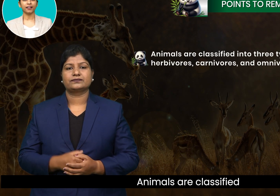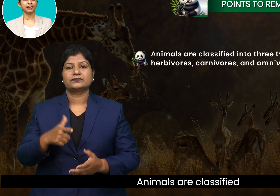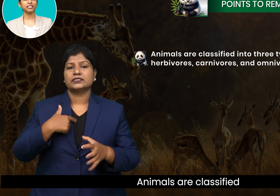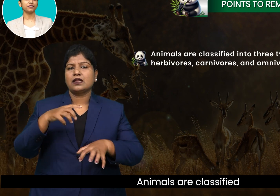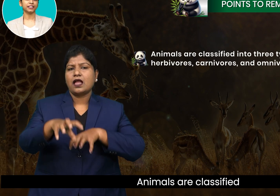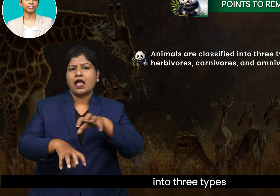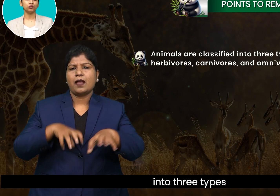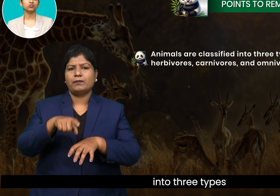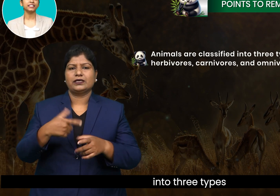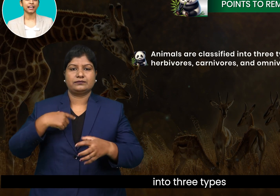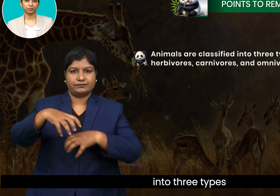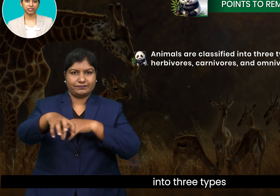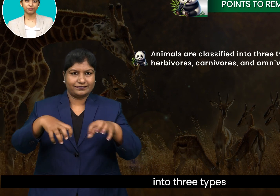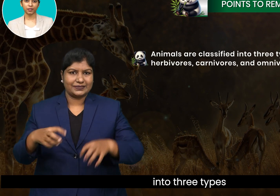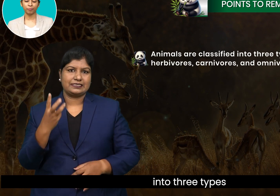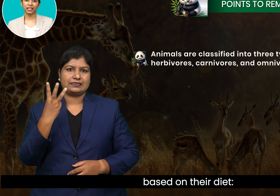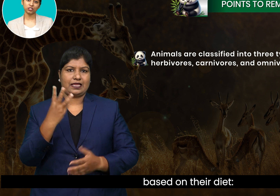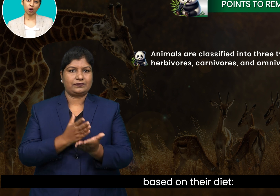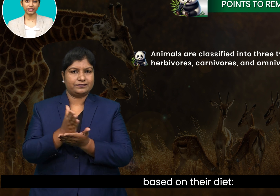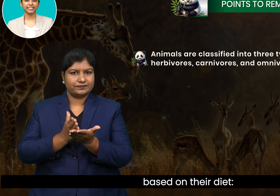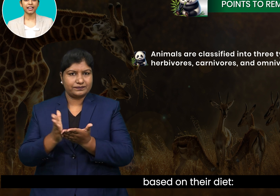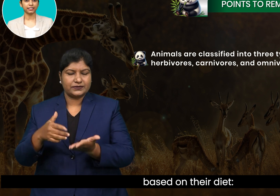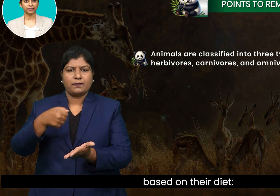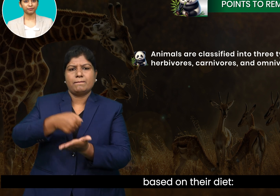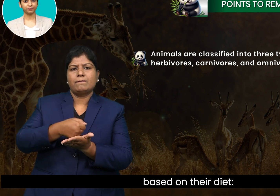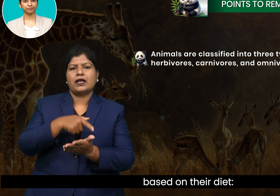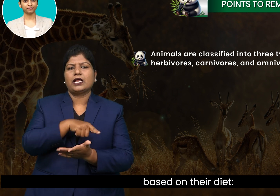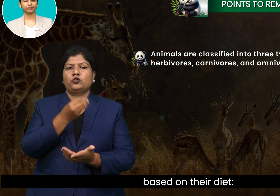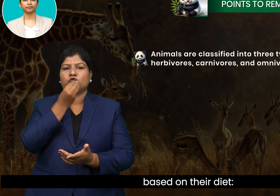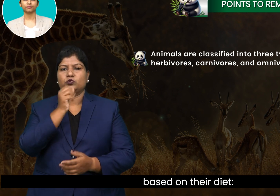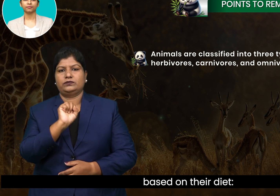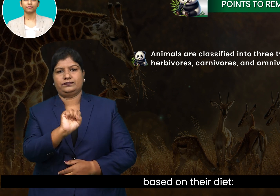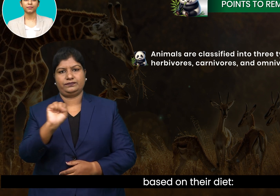Animals are classified into 3 types based on their diet: